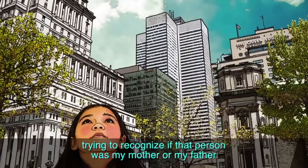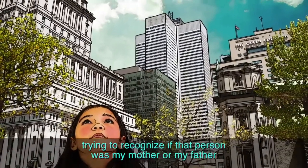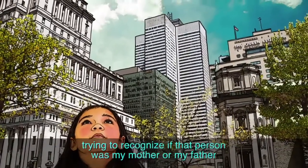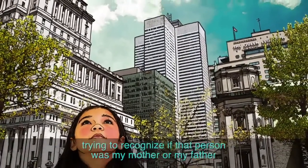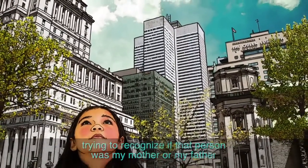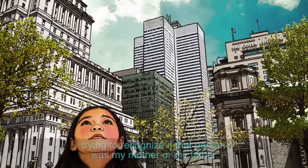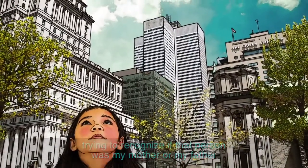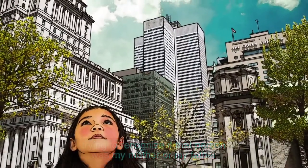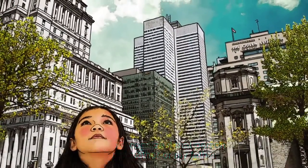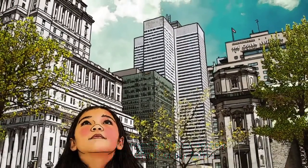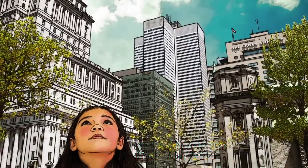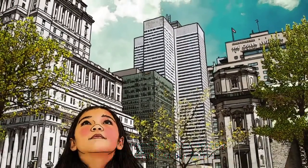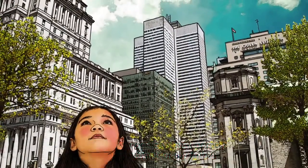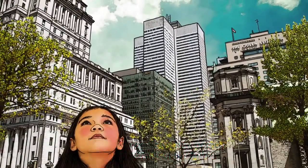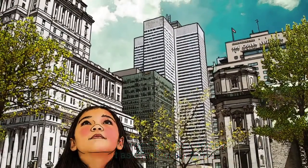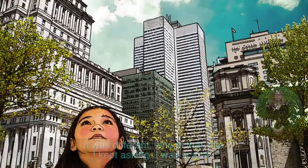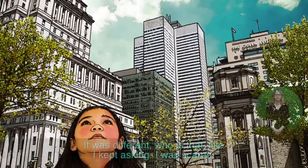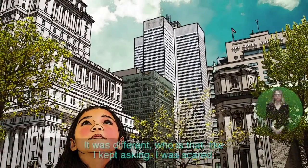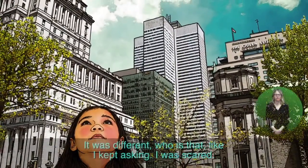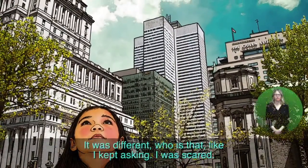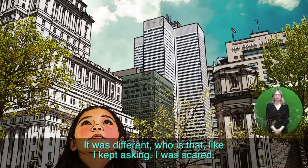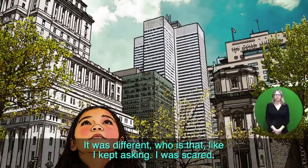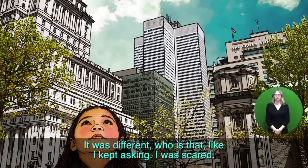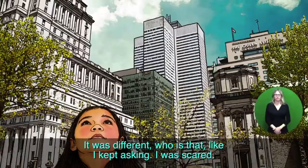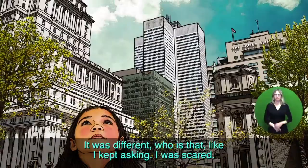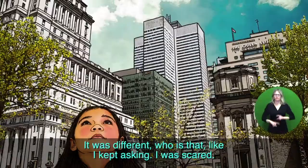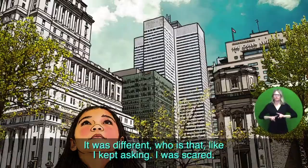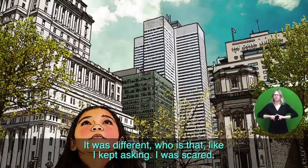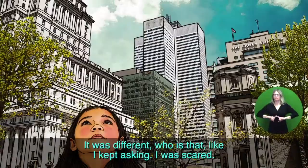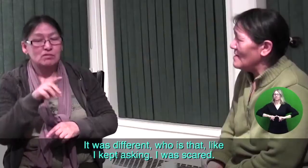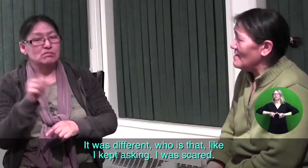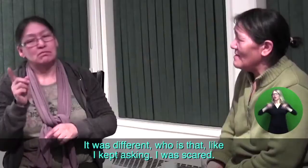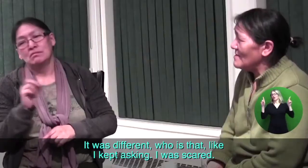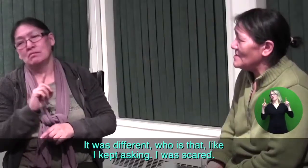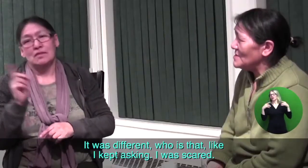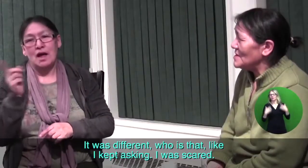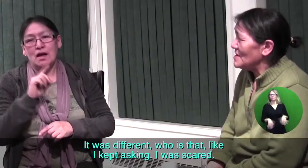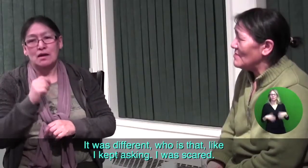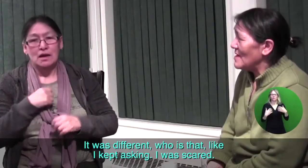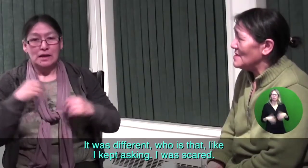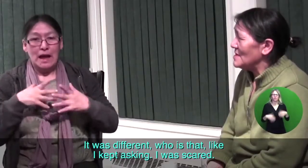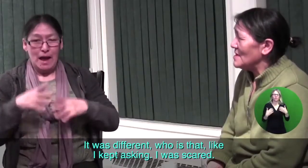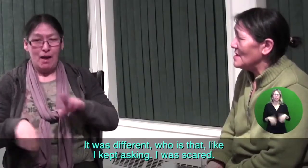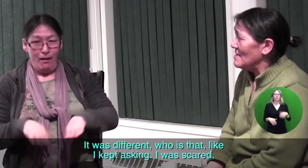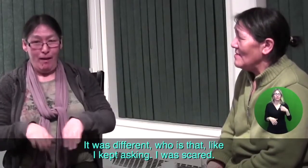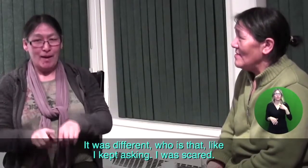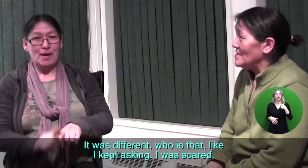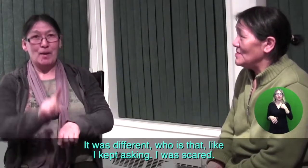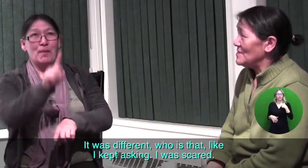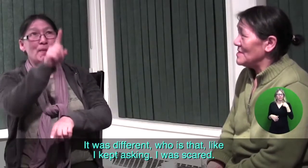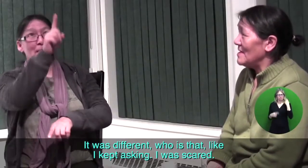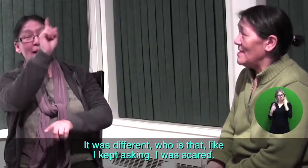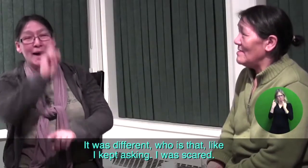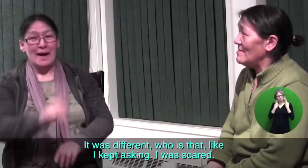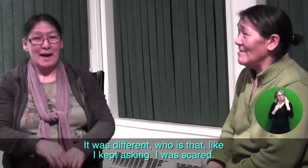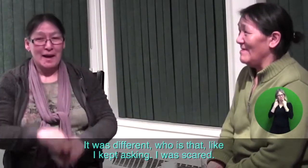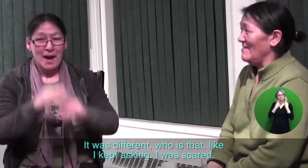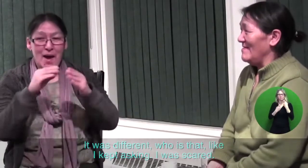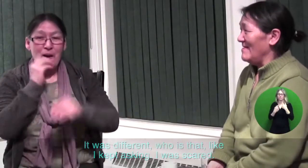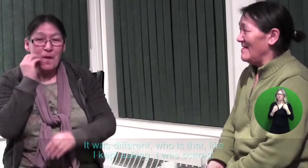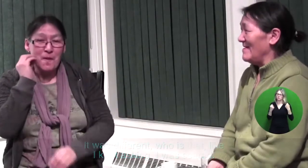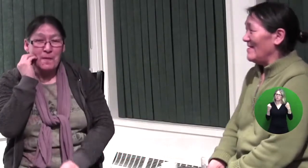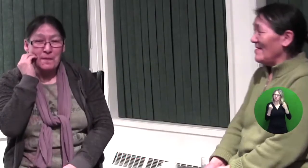if that person is her mother or father, but it was different. Who's that? Like, she kept asking. She was